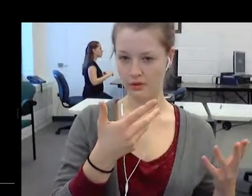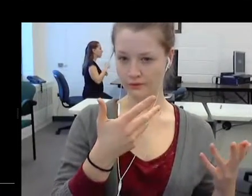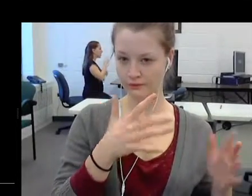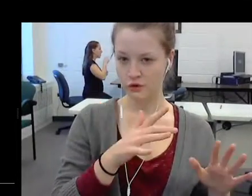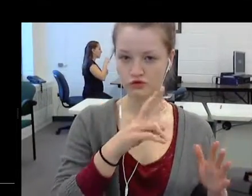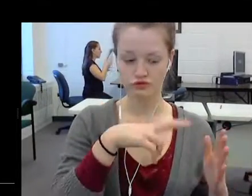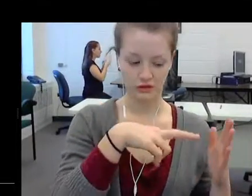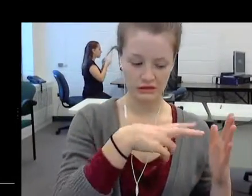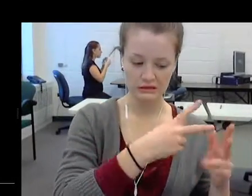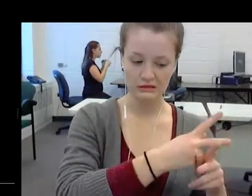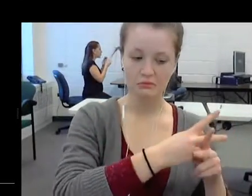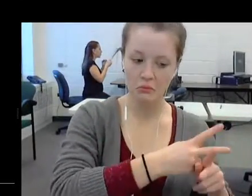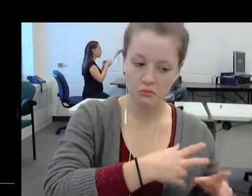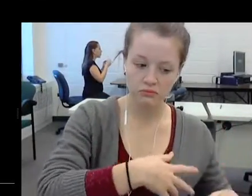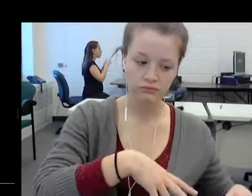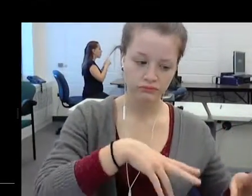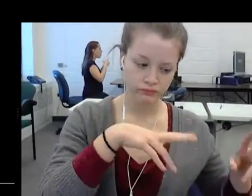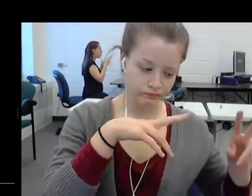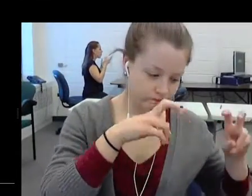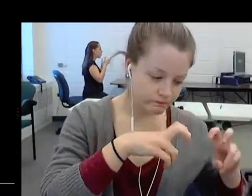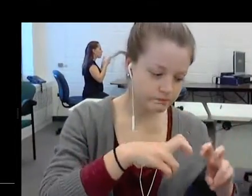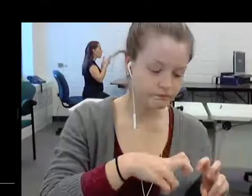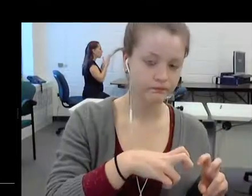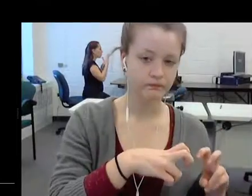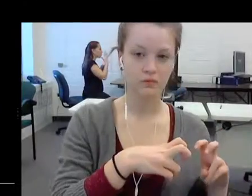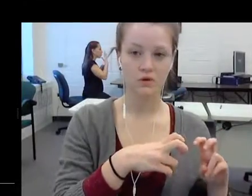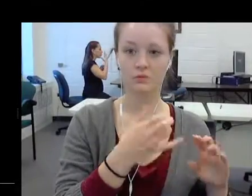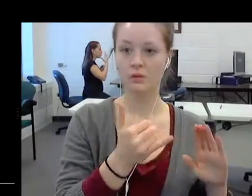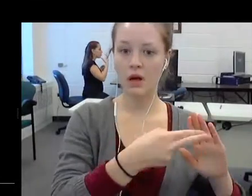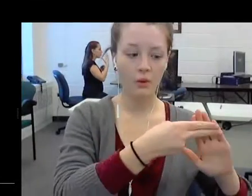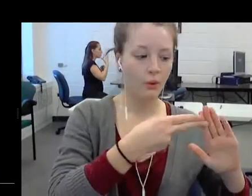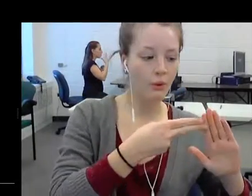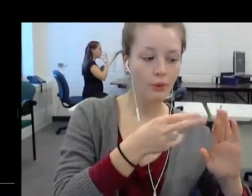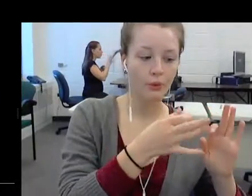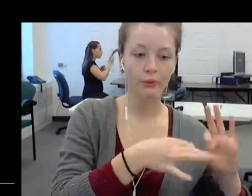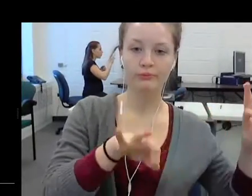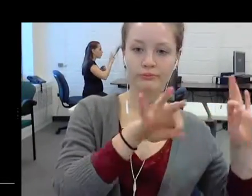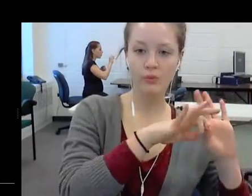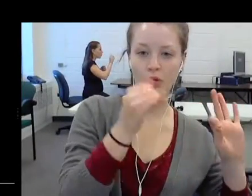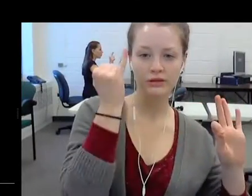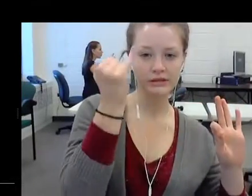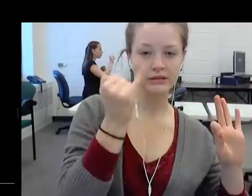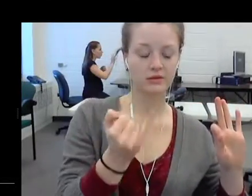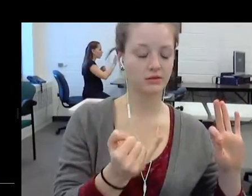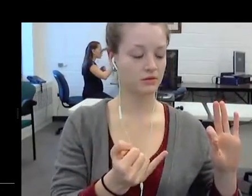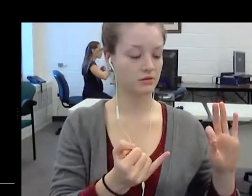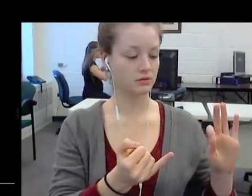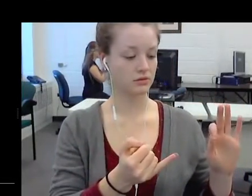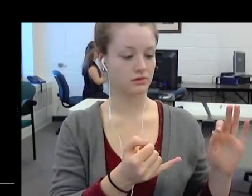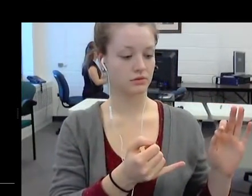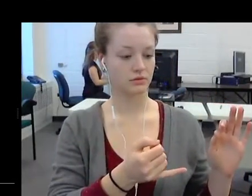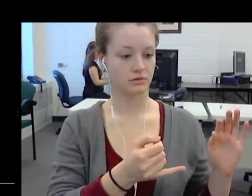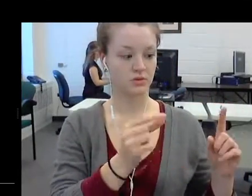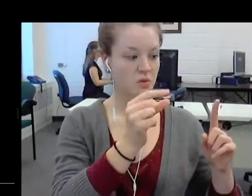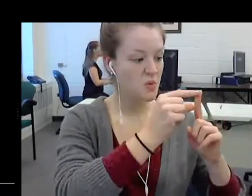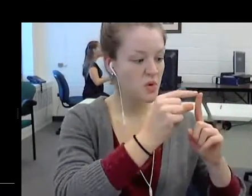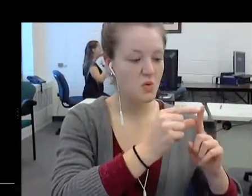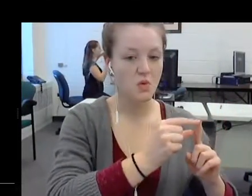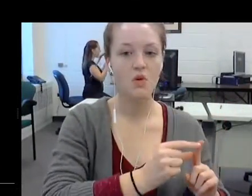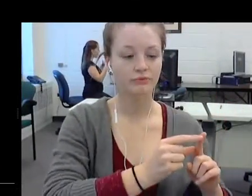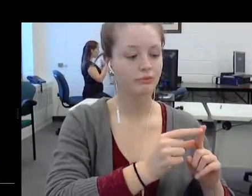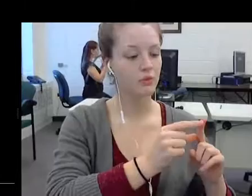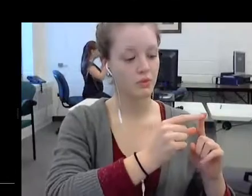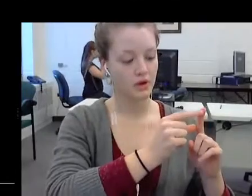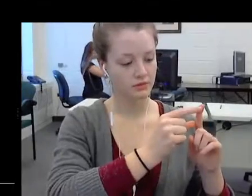carefully. I've highlighted the important ideas. I've underlined the vocabulary words